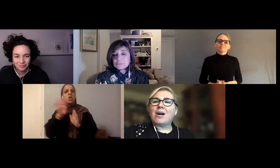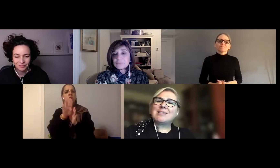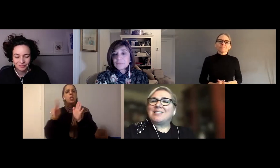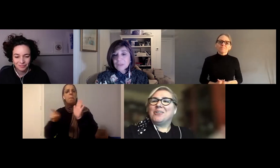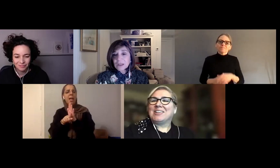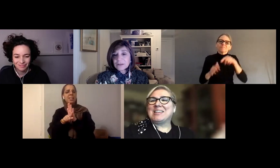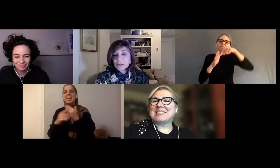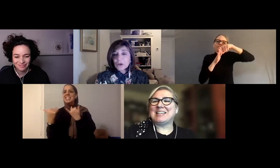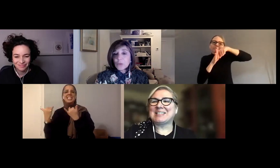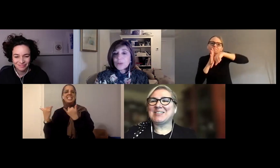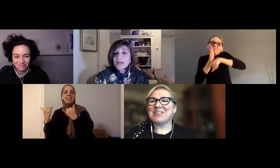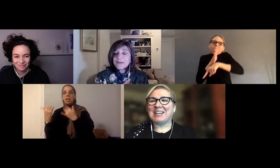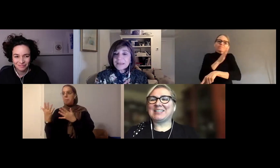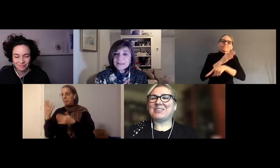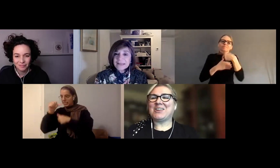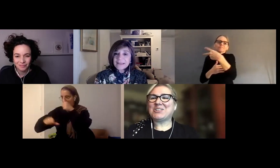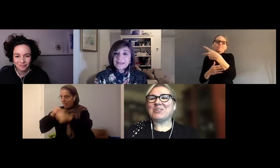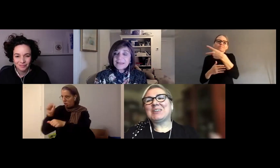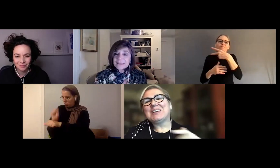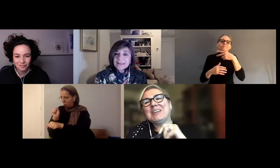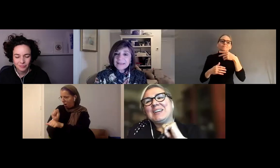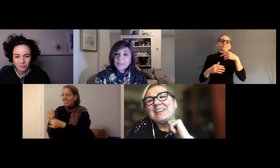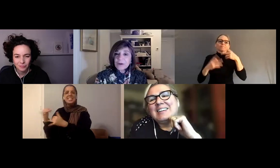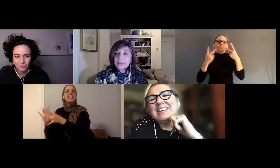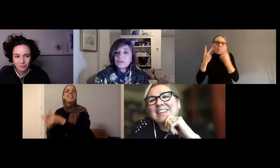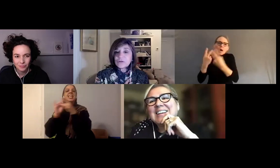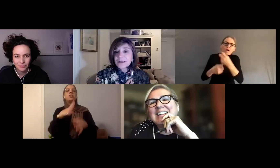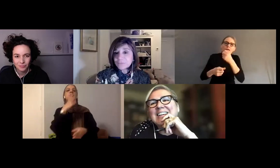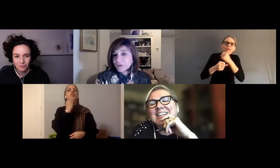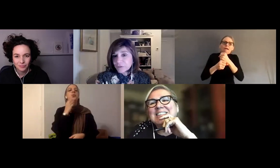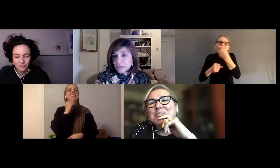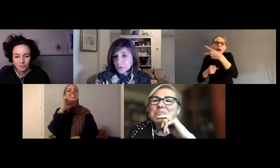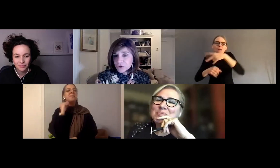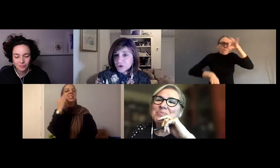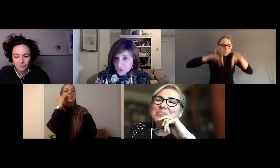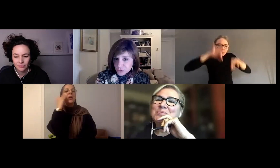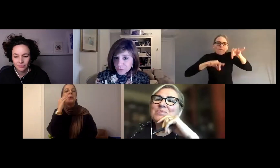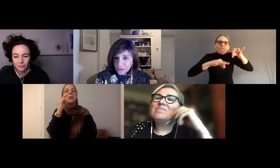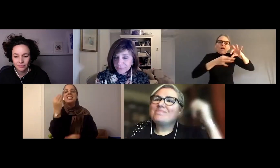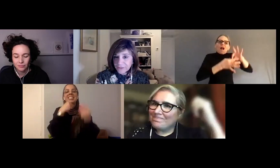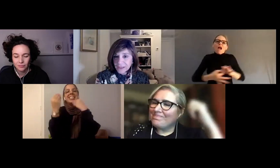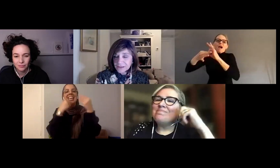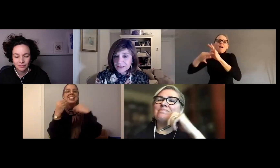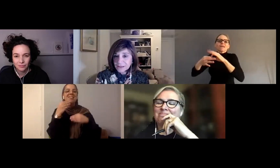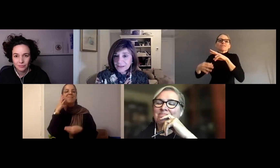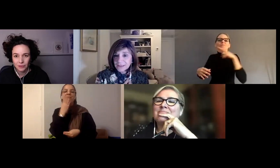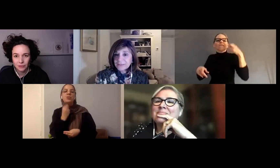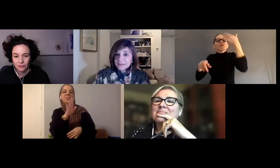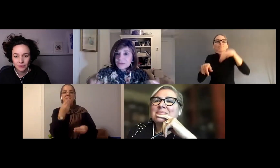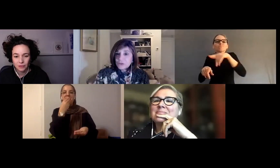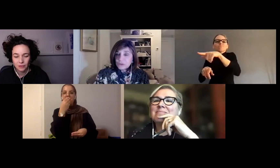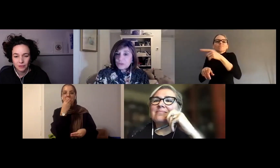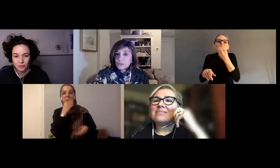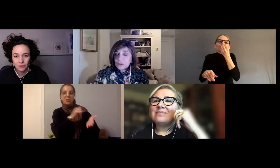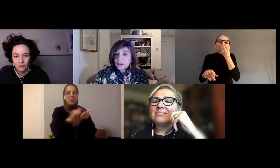and lox and all these things. Well, you know, I think in the second part, I'm trying to figure out what to do with all of that in